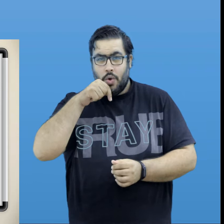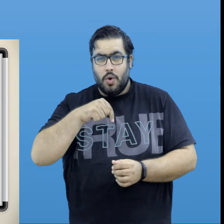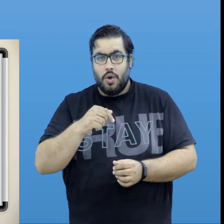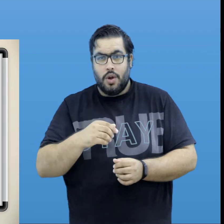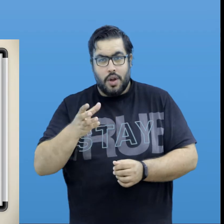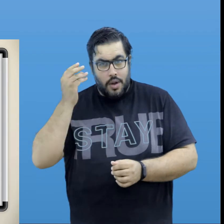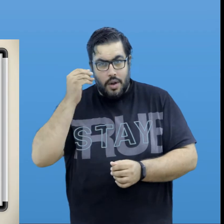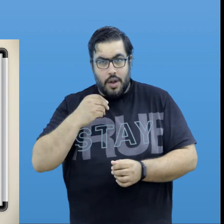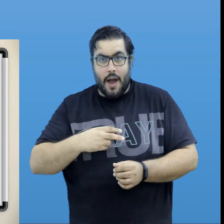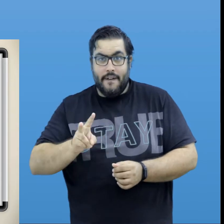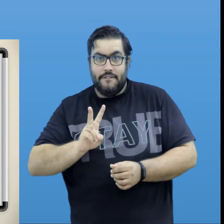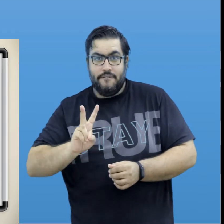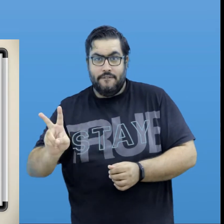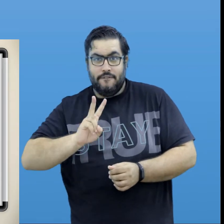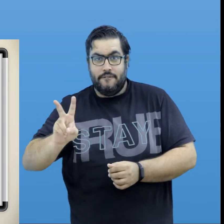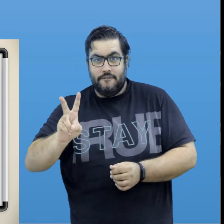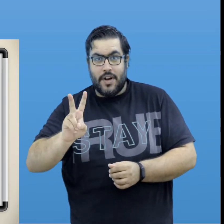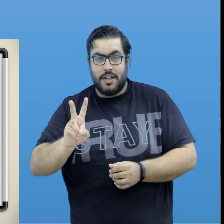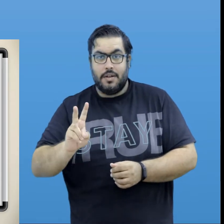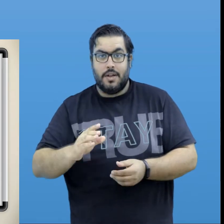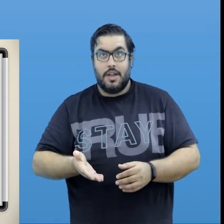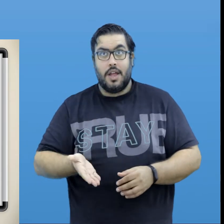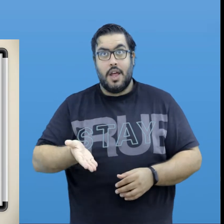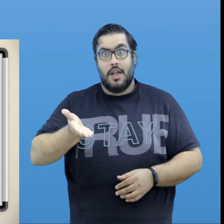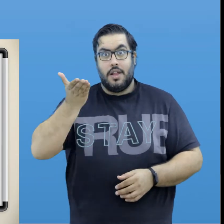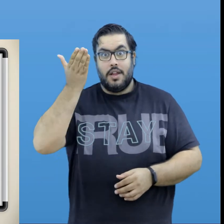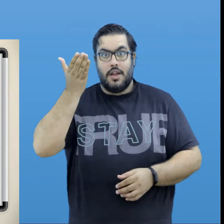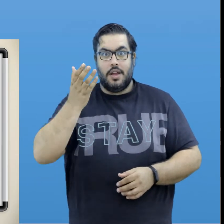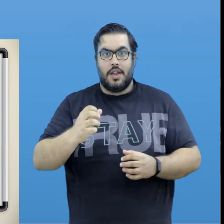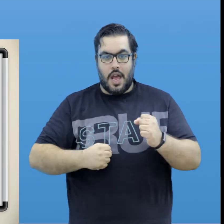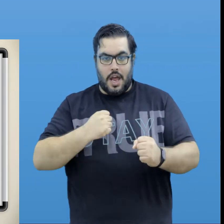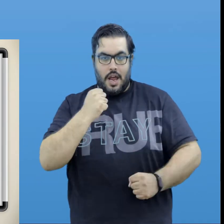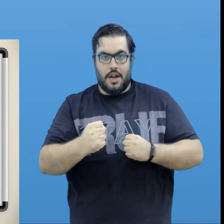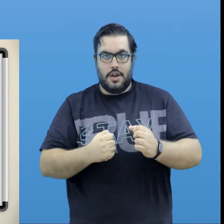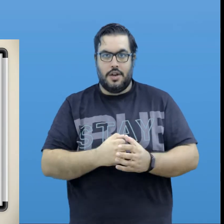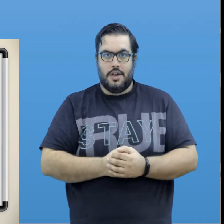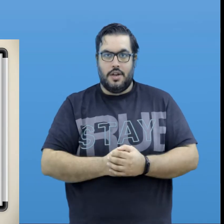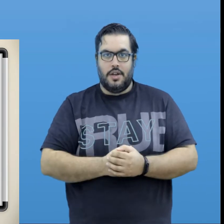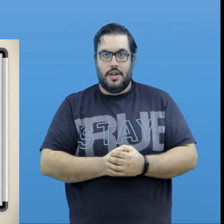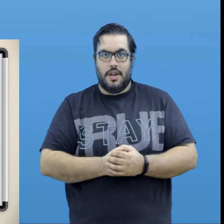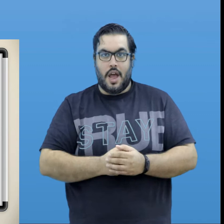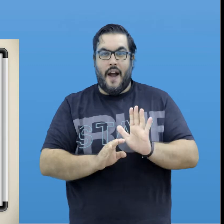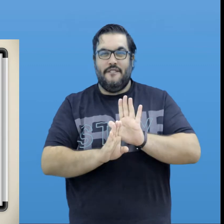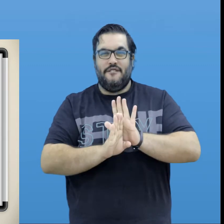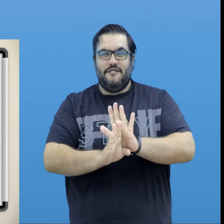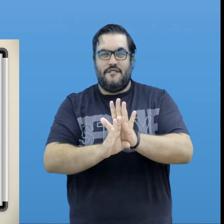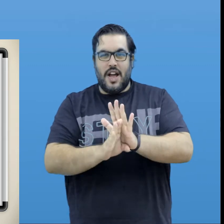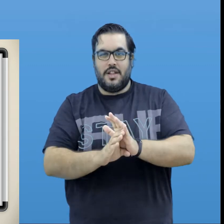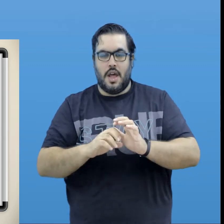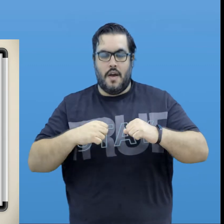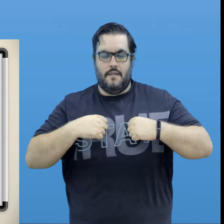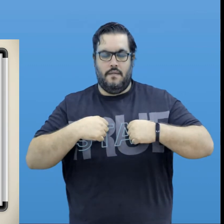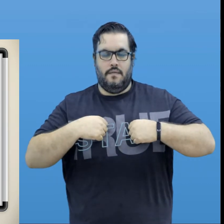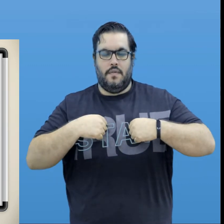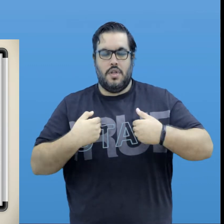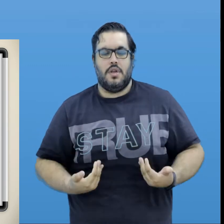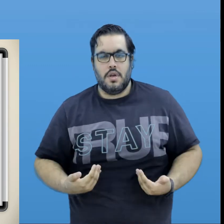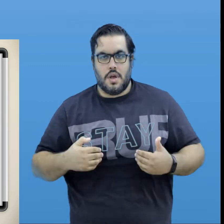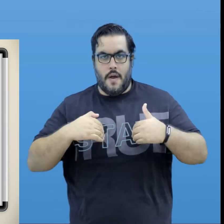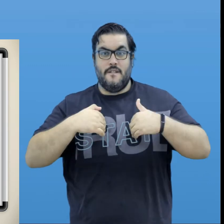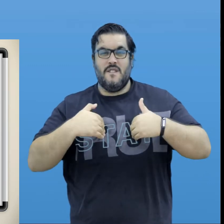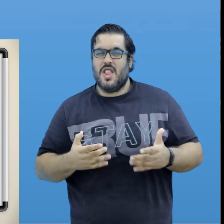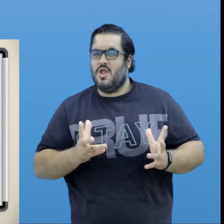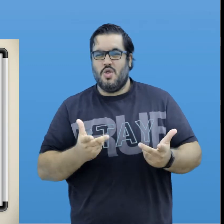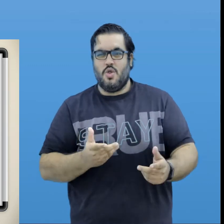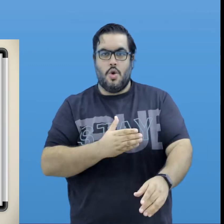4 sentences. You don't need to copy all of it. Exceeding the required number of sentences. I'll explain this.